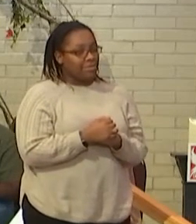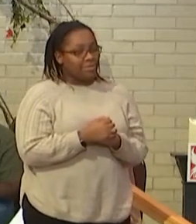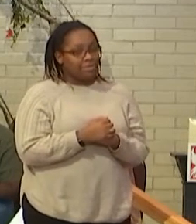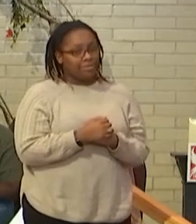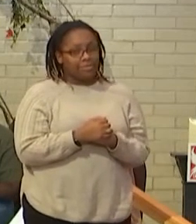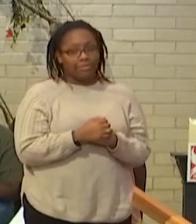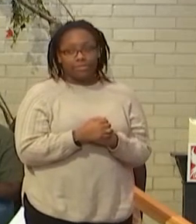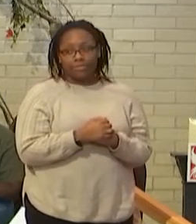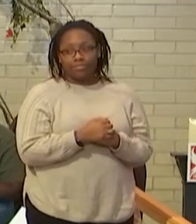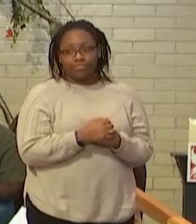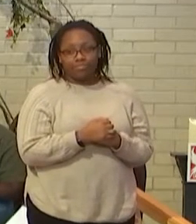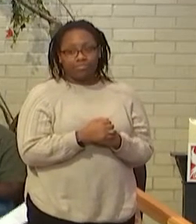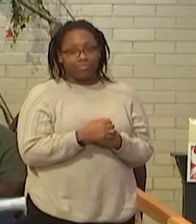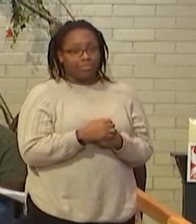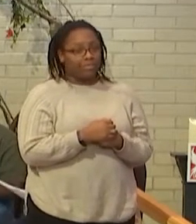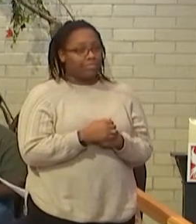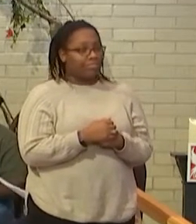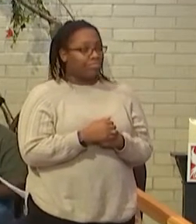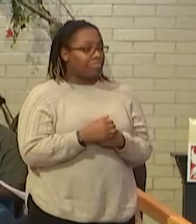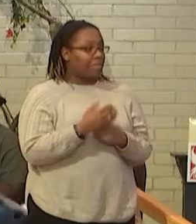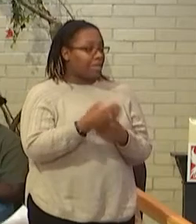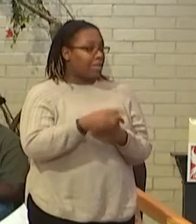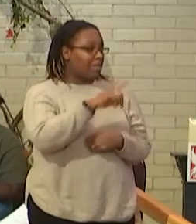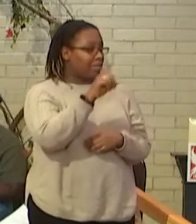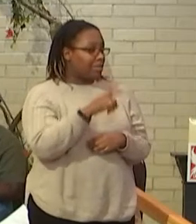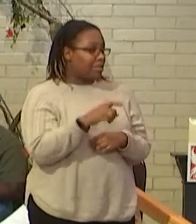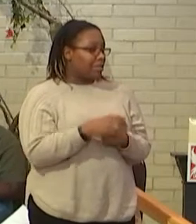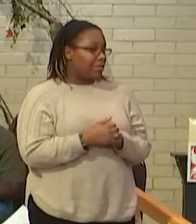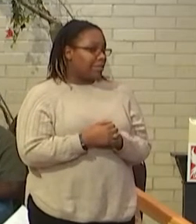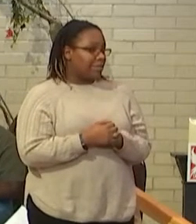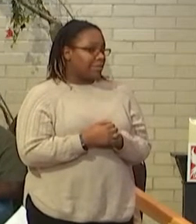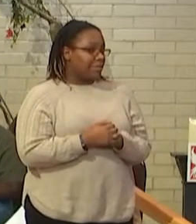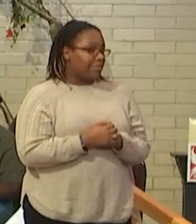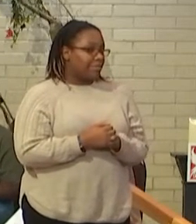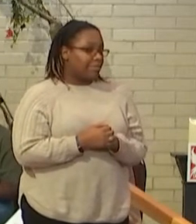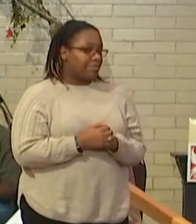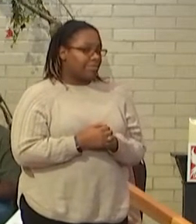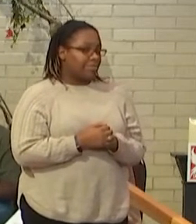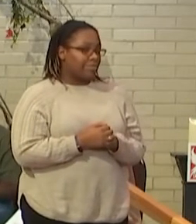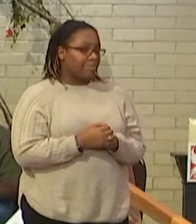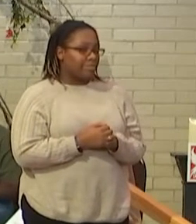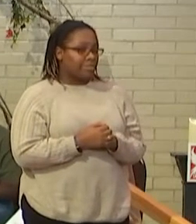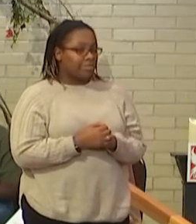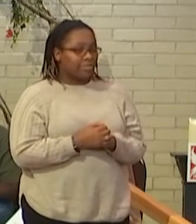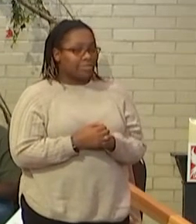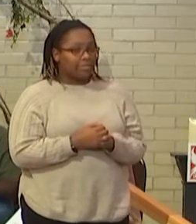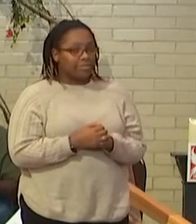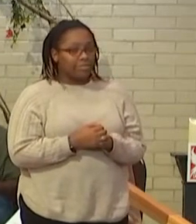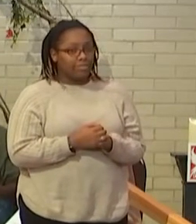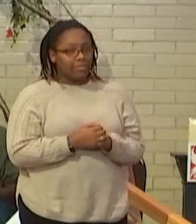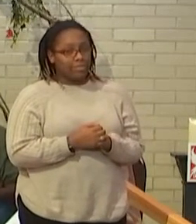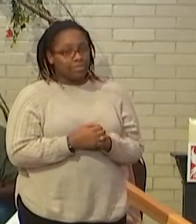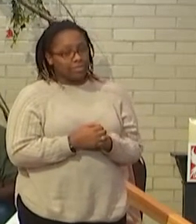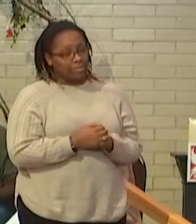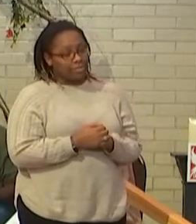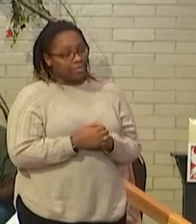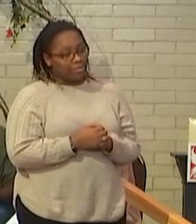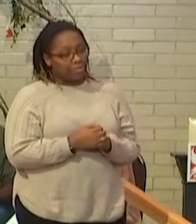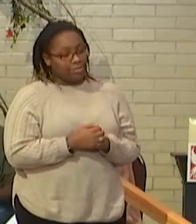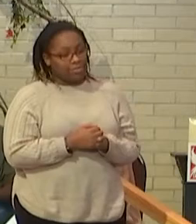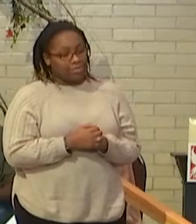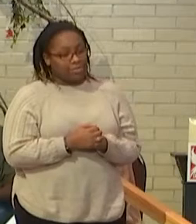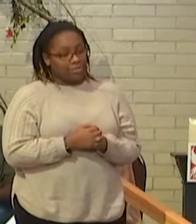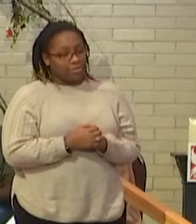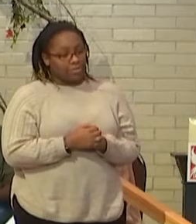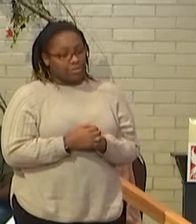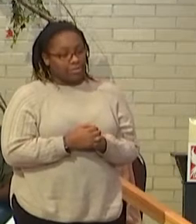All right, so for our next question, part of our title is why most of what you think you know is wrong about our